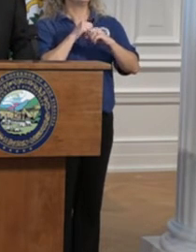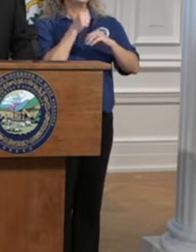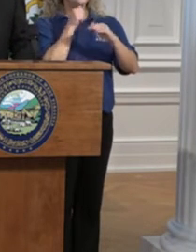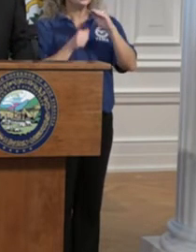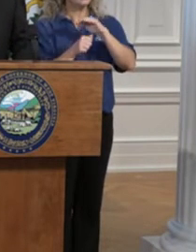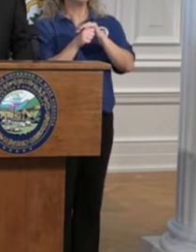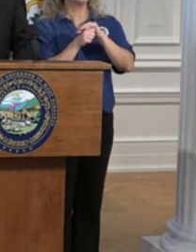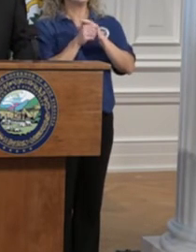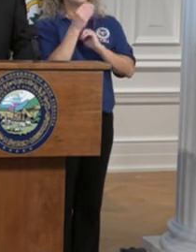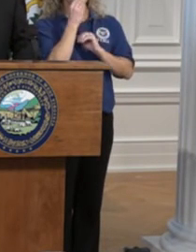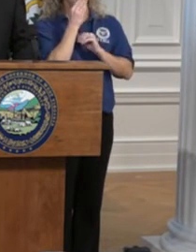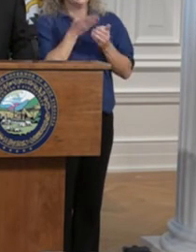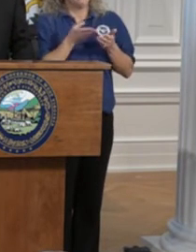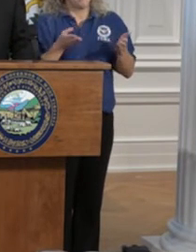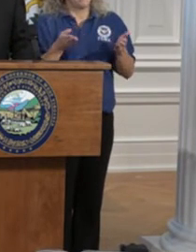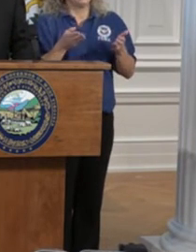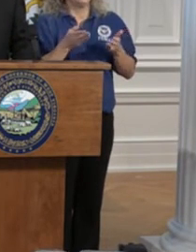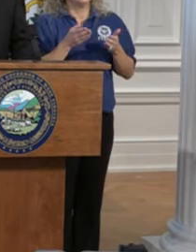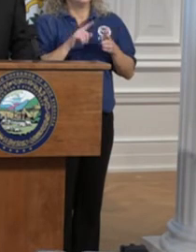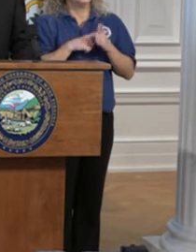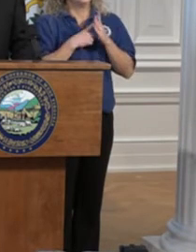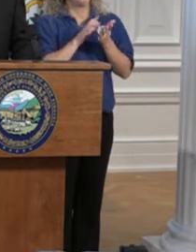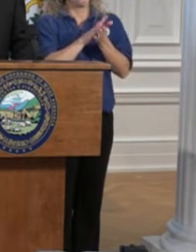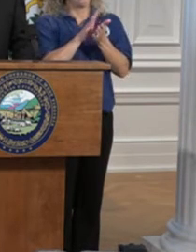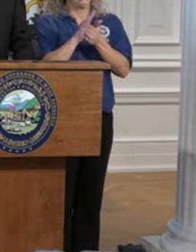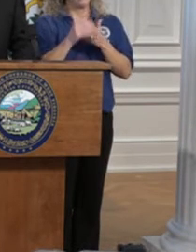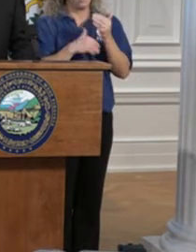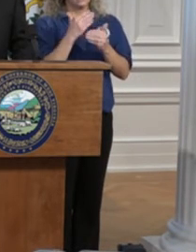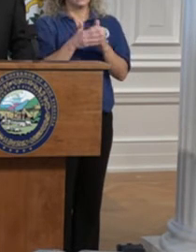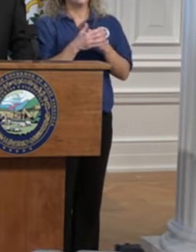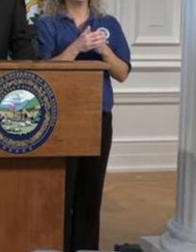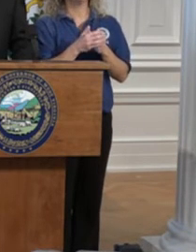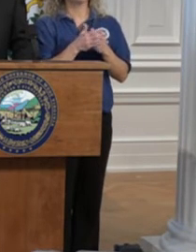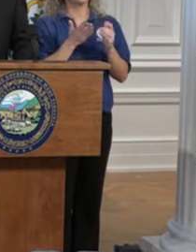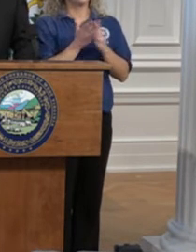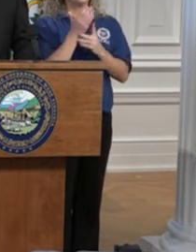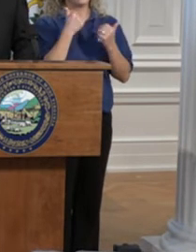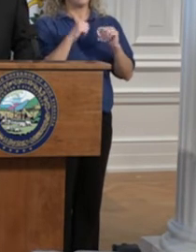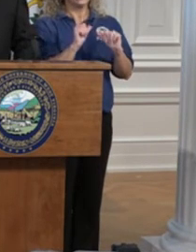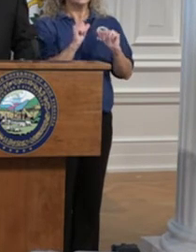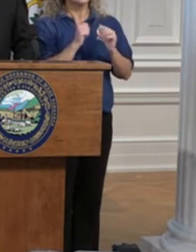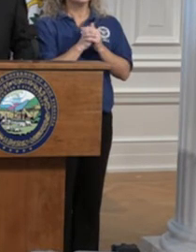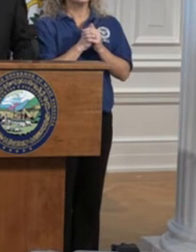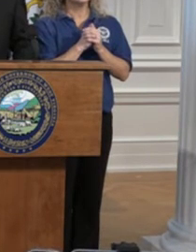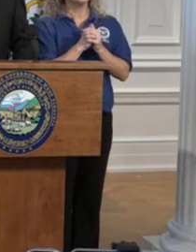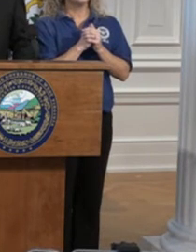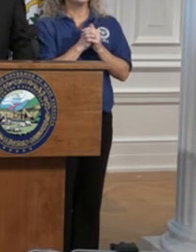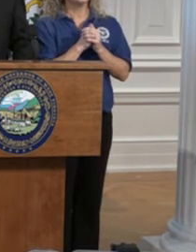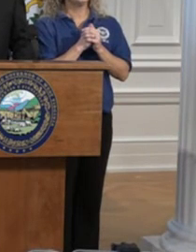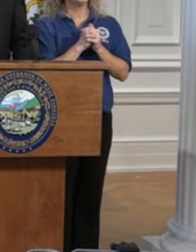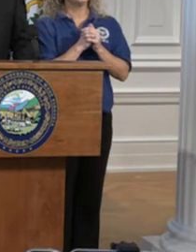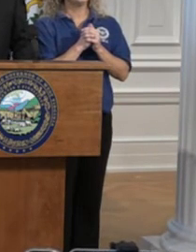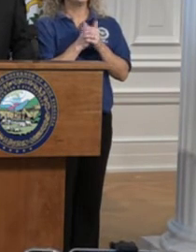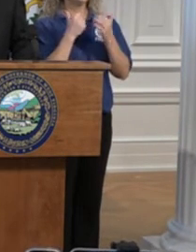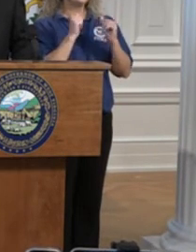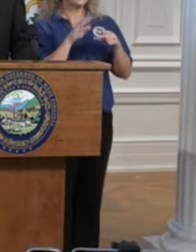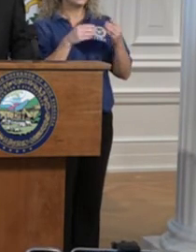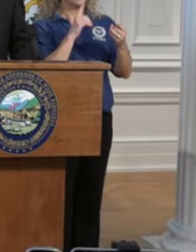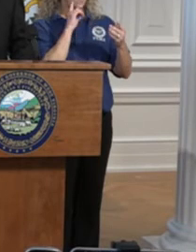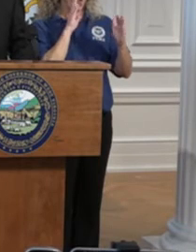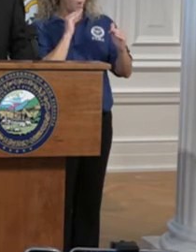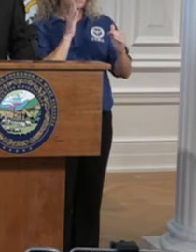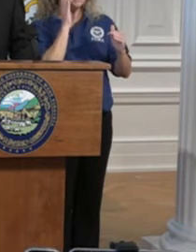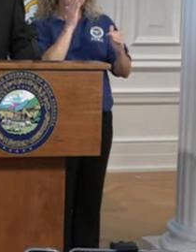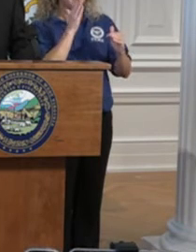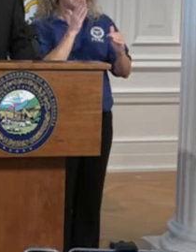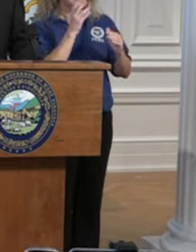other supplies to begin the cleanup process. Through these efforts, we have tried to give them some kind of hope that there will